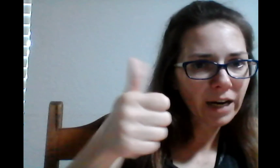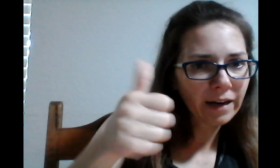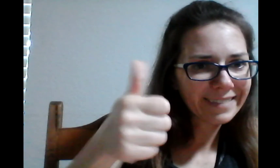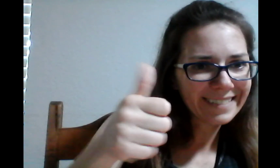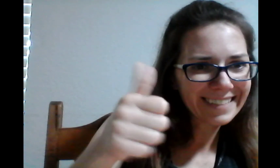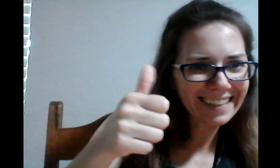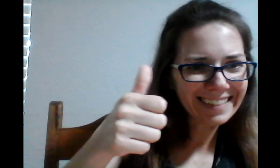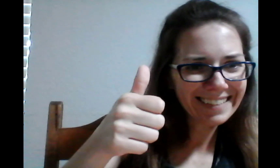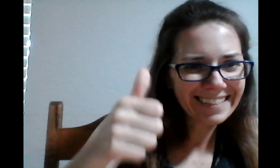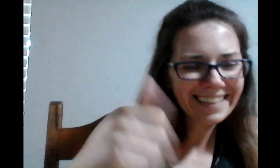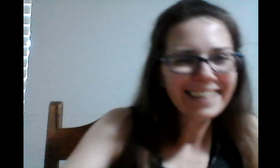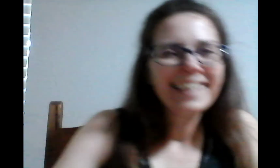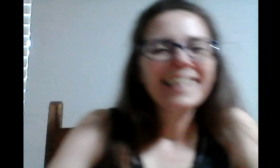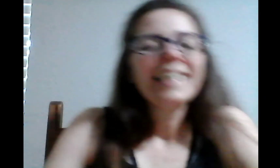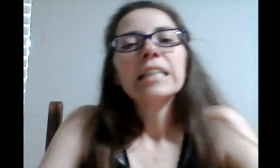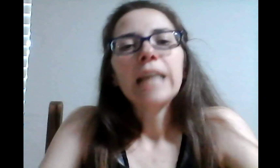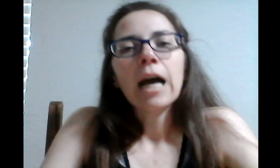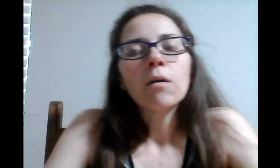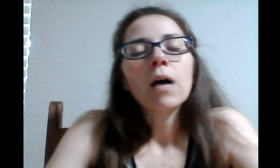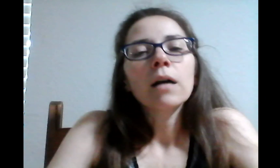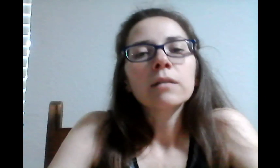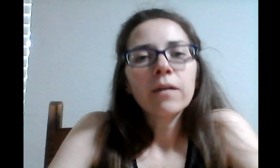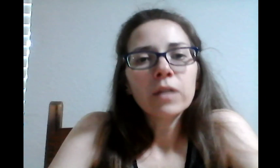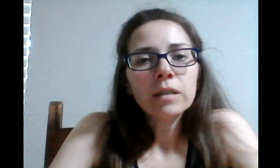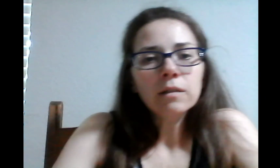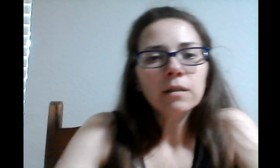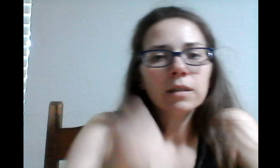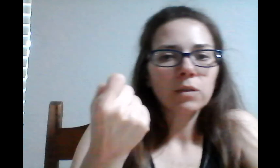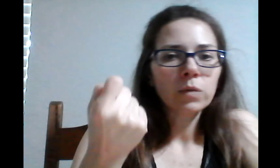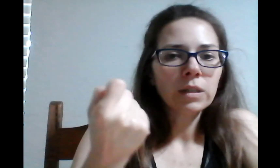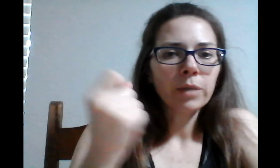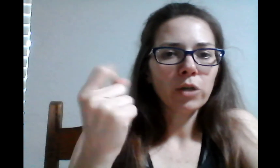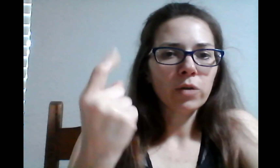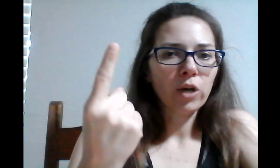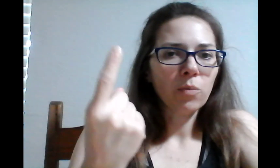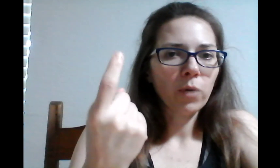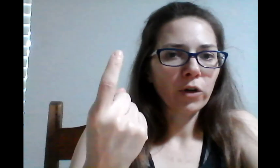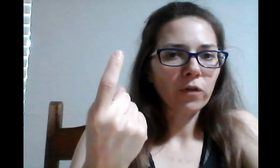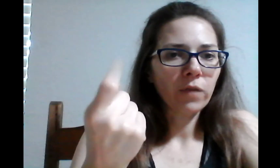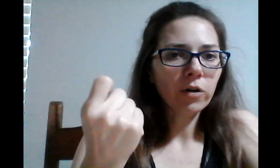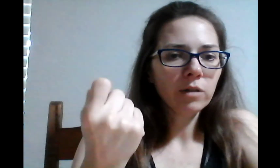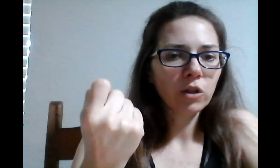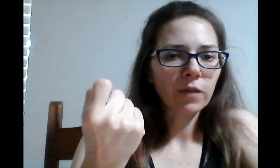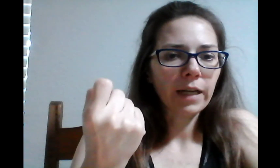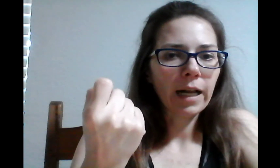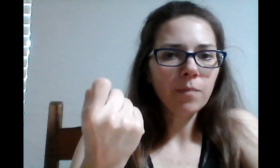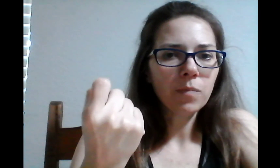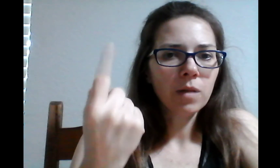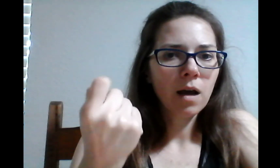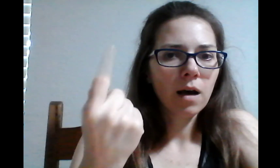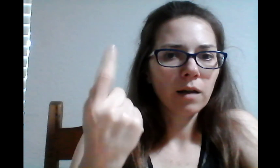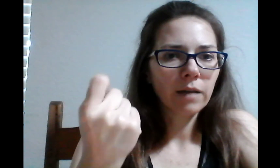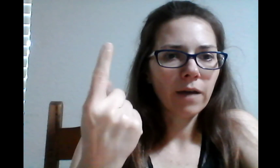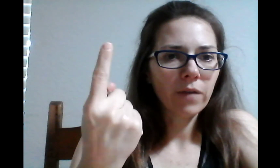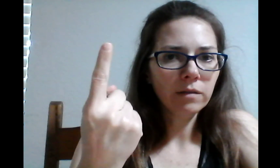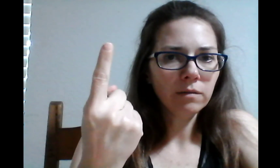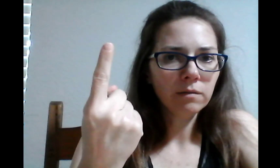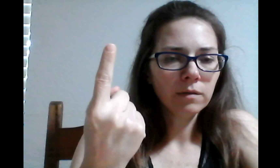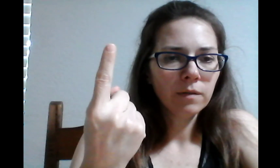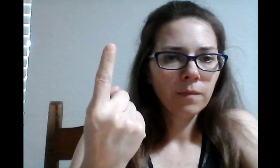it. 10. Now, 11 is going to be, you take your pointer finger and you flick it up. 11.